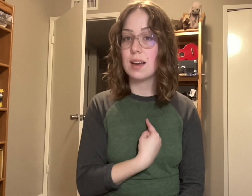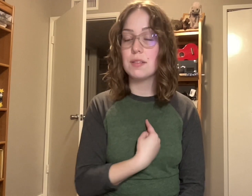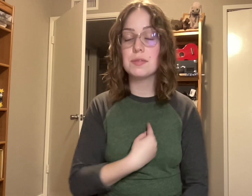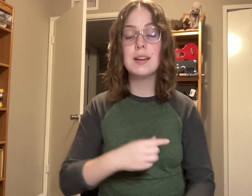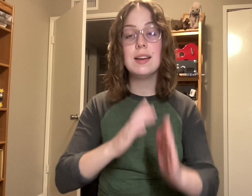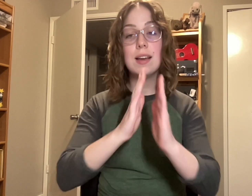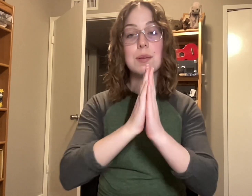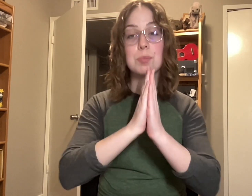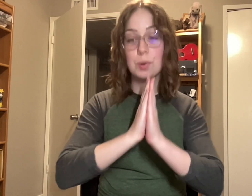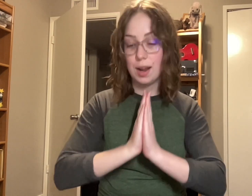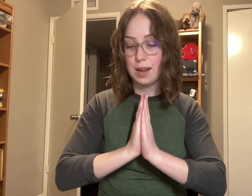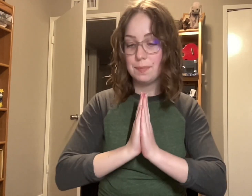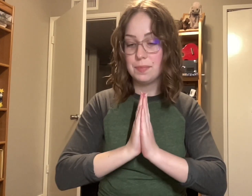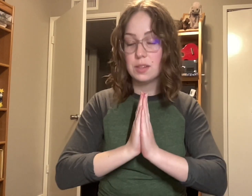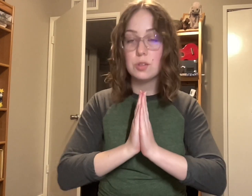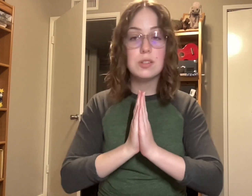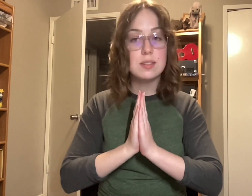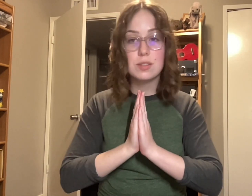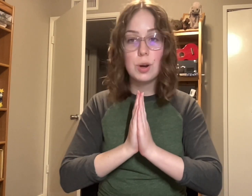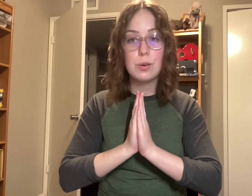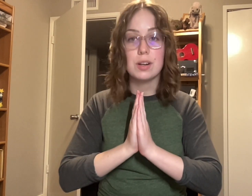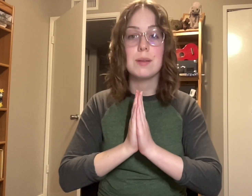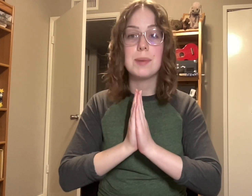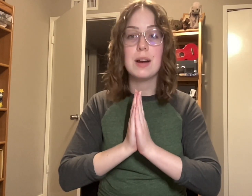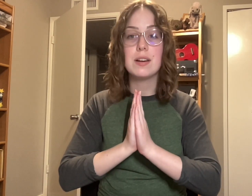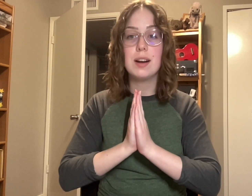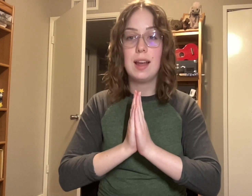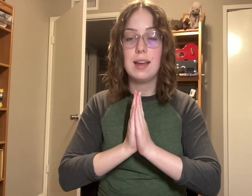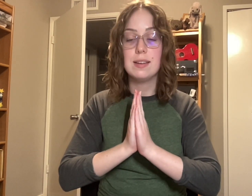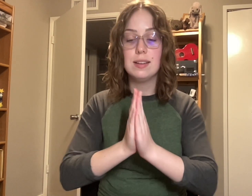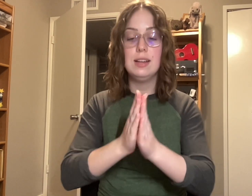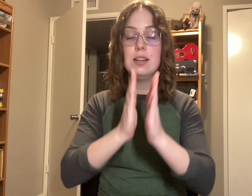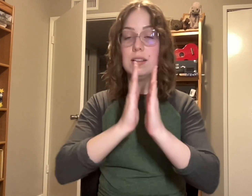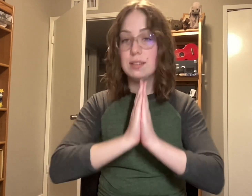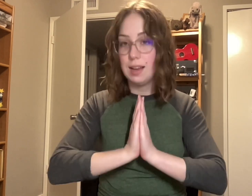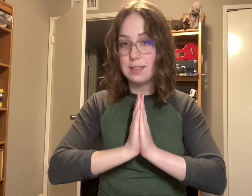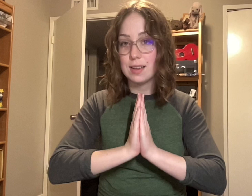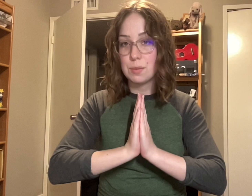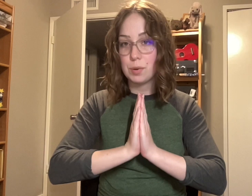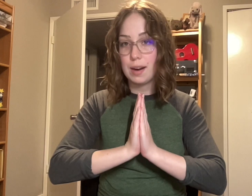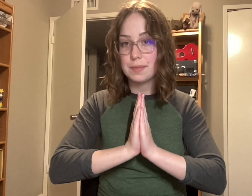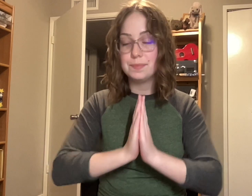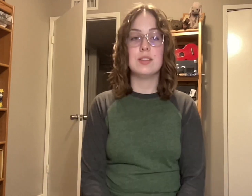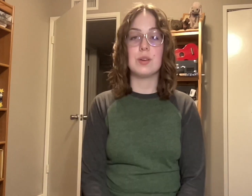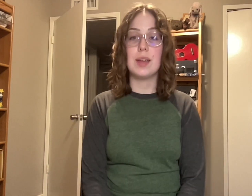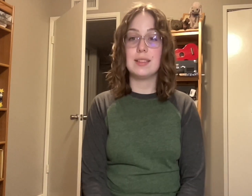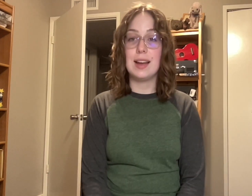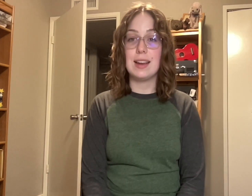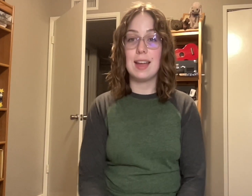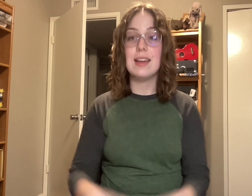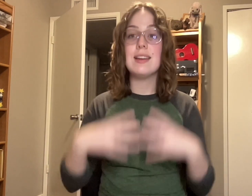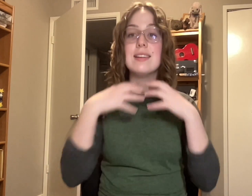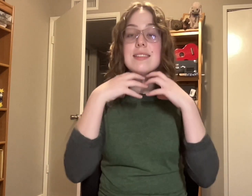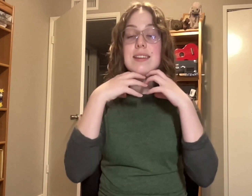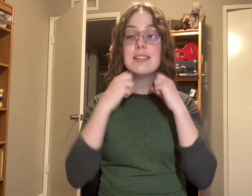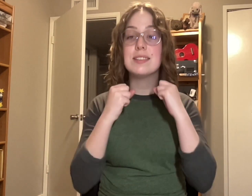yourself, pray. Just as though you're going to bow your head and say a prayer. So that line again is,